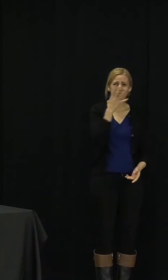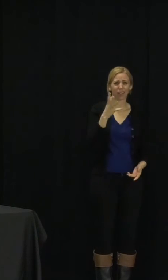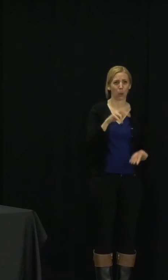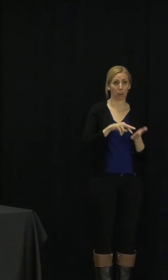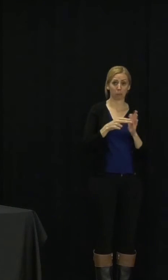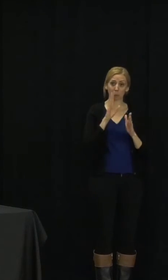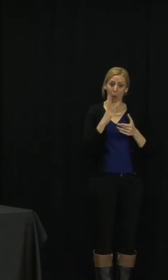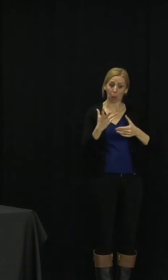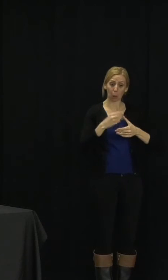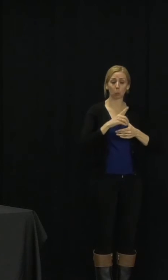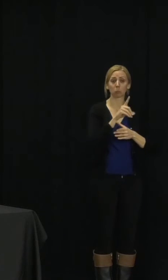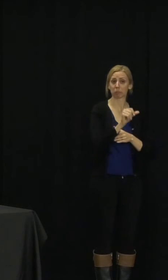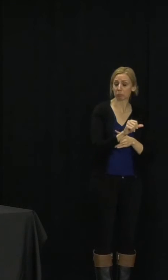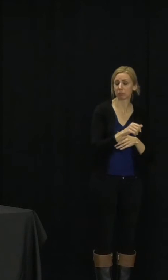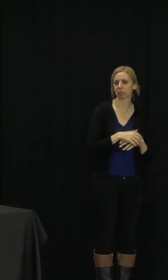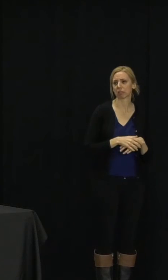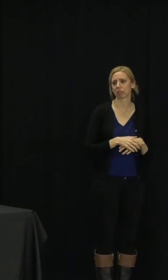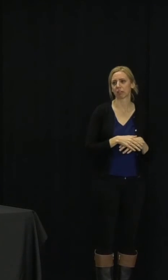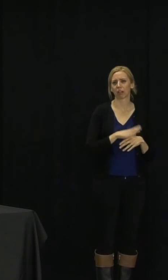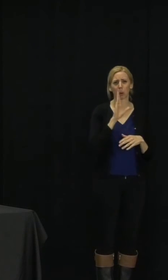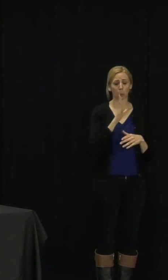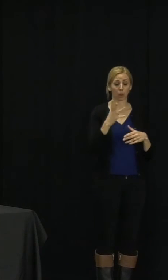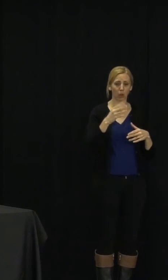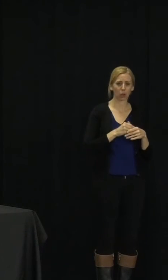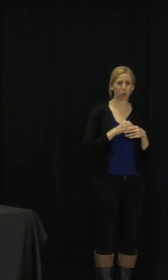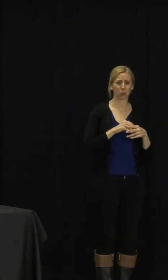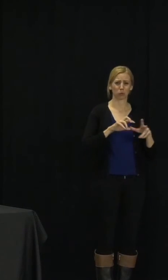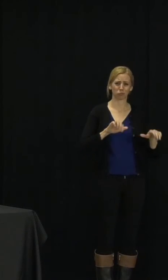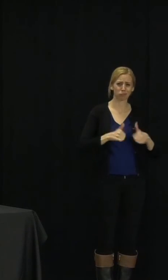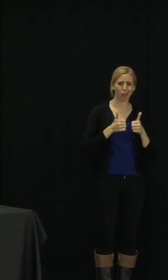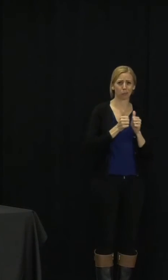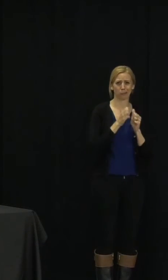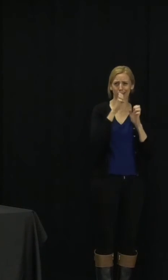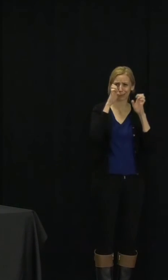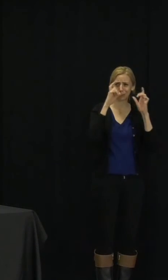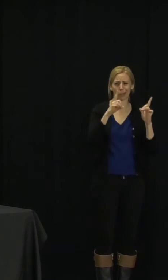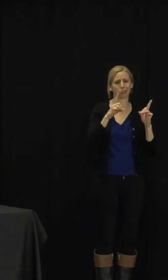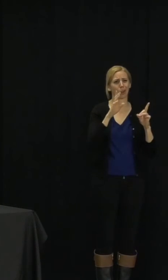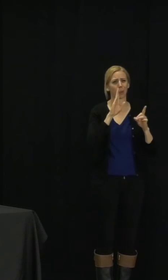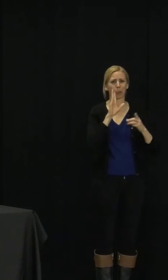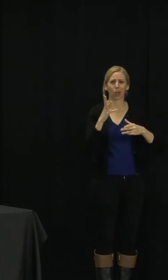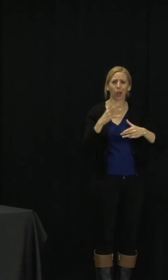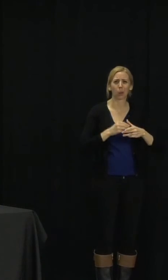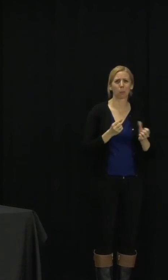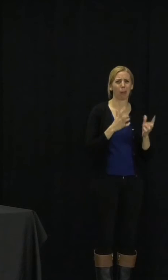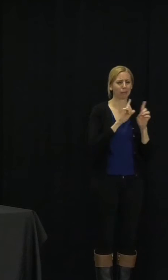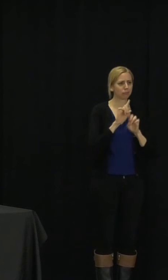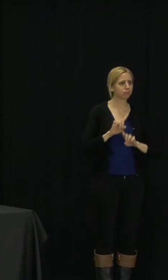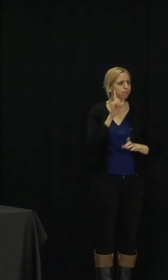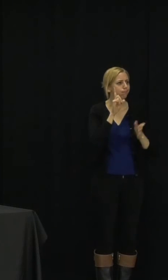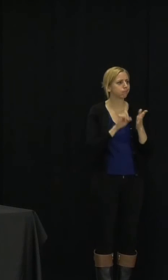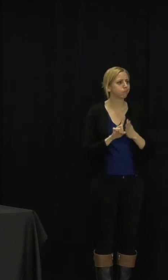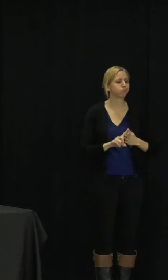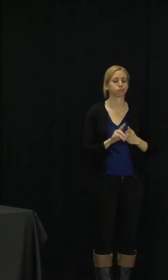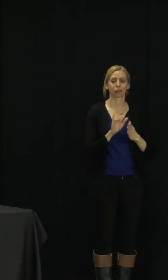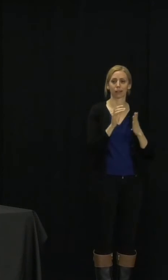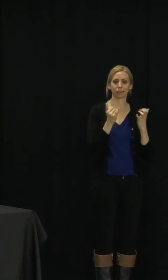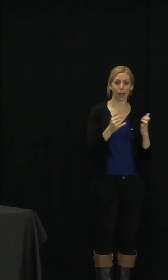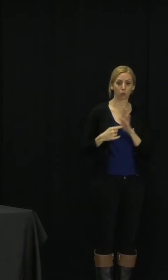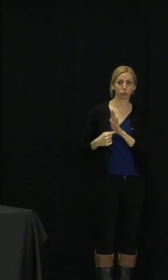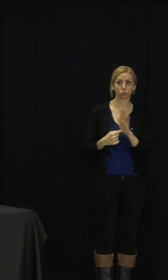secondarily. Yes, the term disability has various connotations, but we have reclaimed it, we've owned